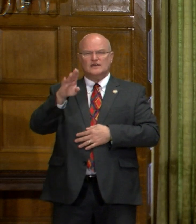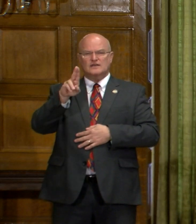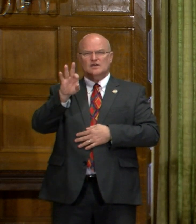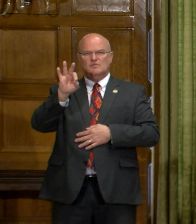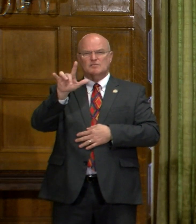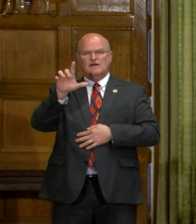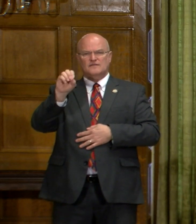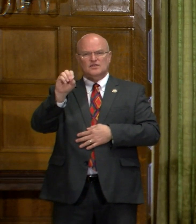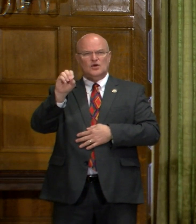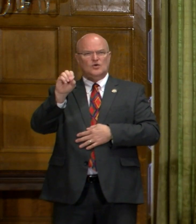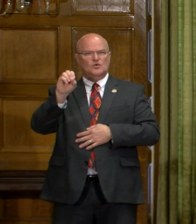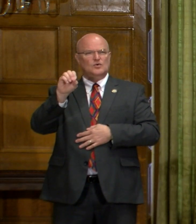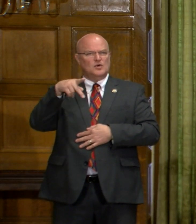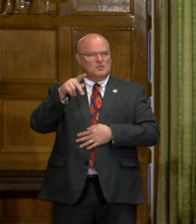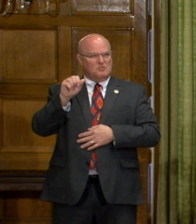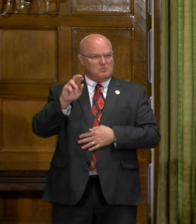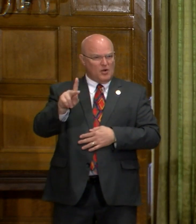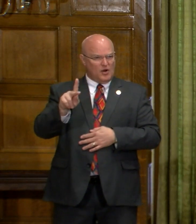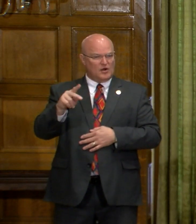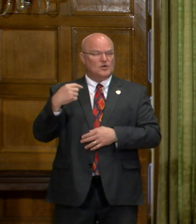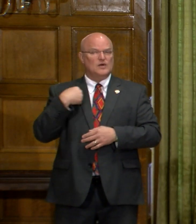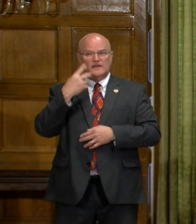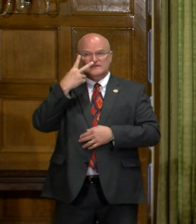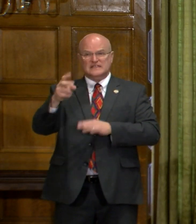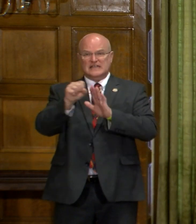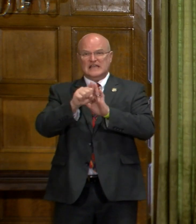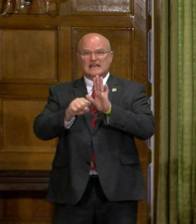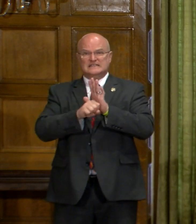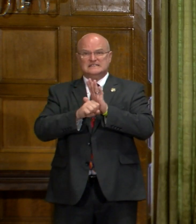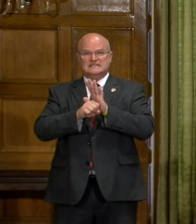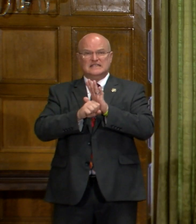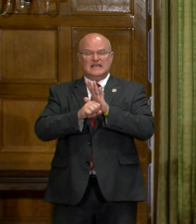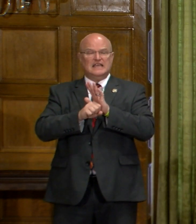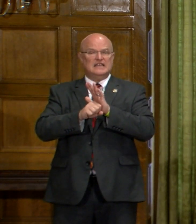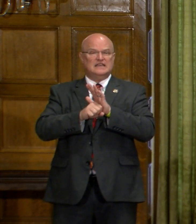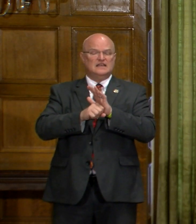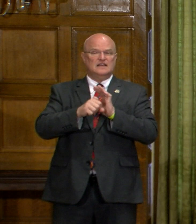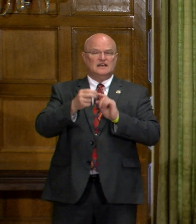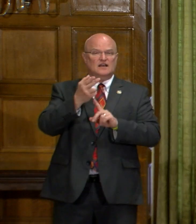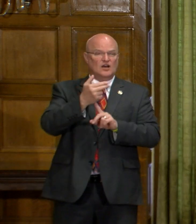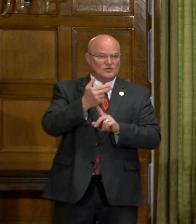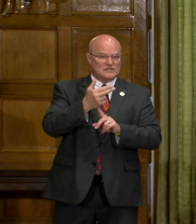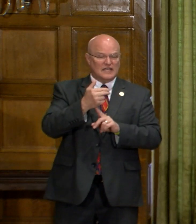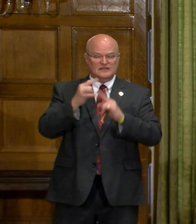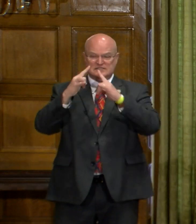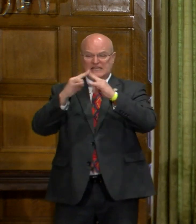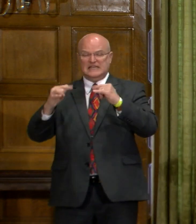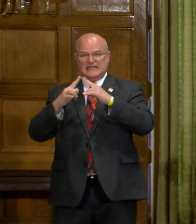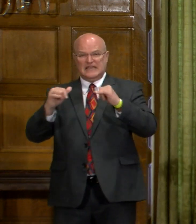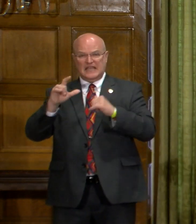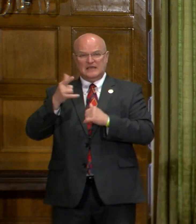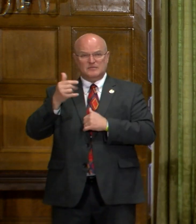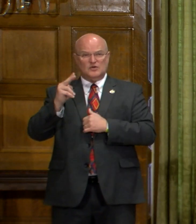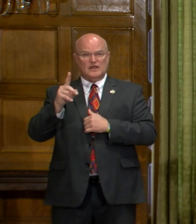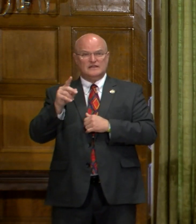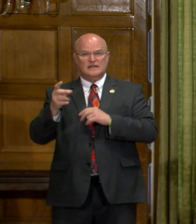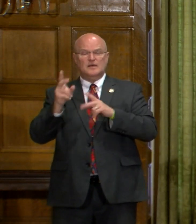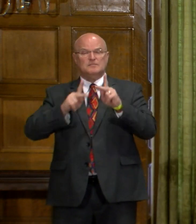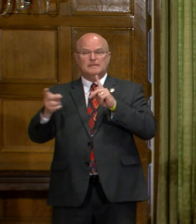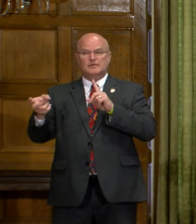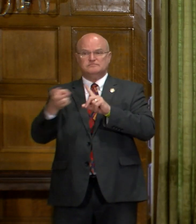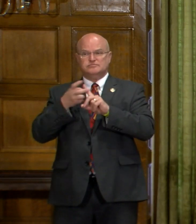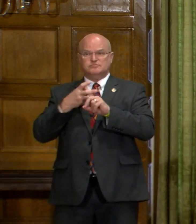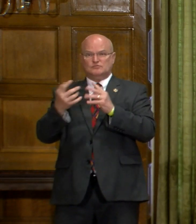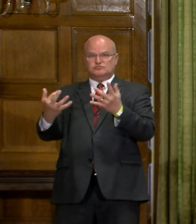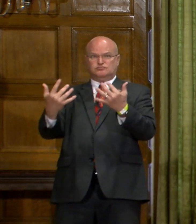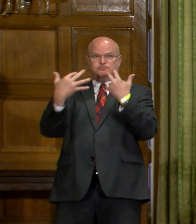Scenic National Park. We've seen it in our state lodges and campgrounds that attracts visitors. But